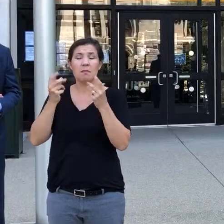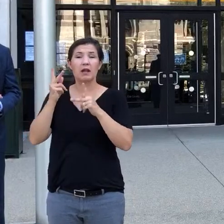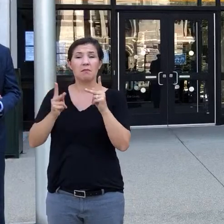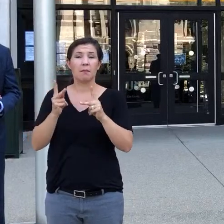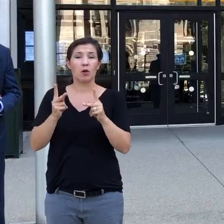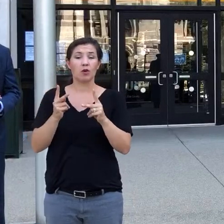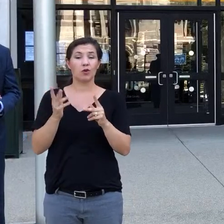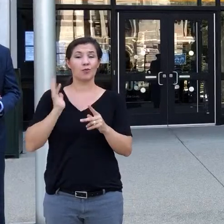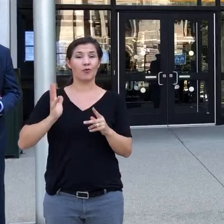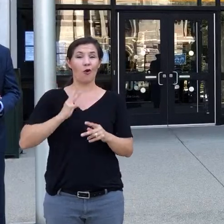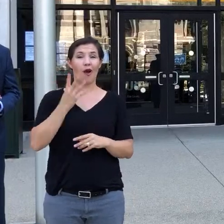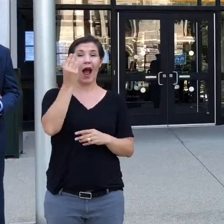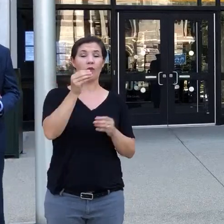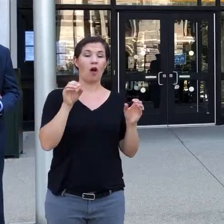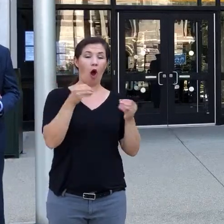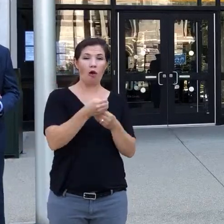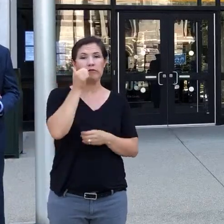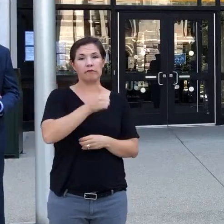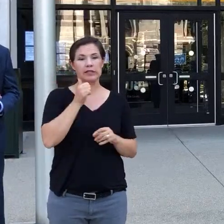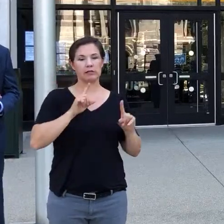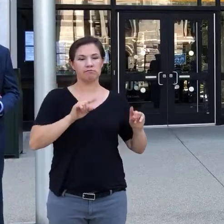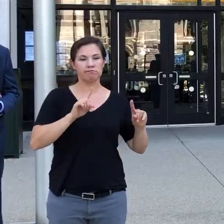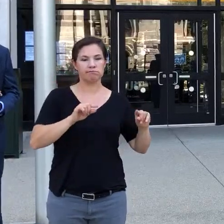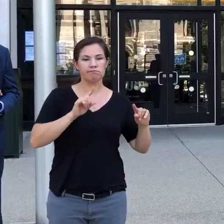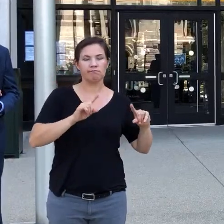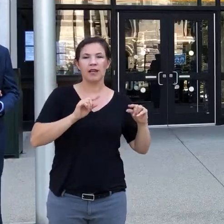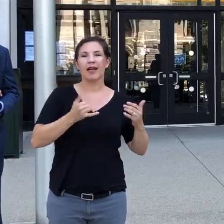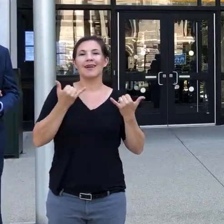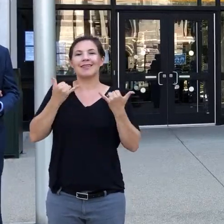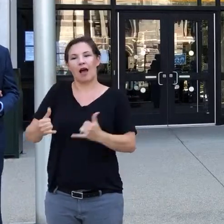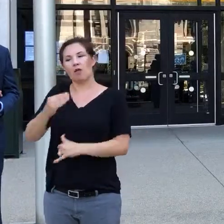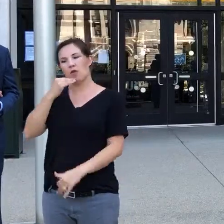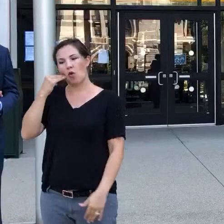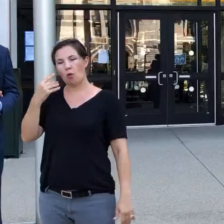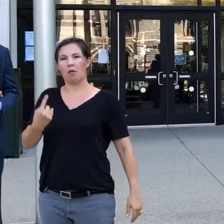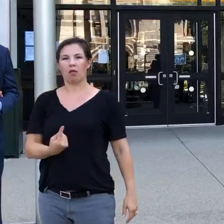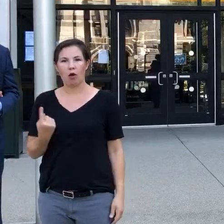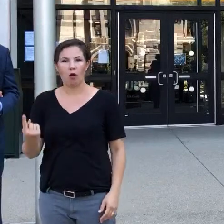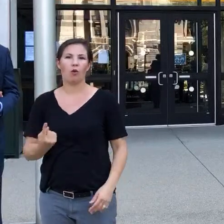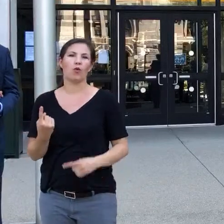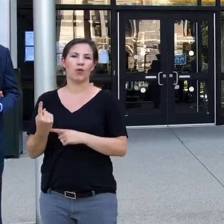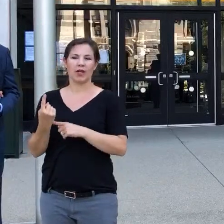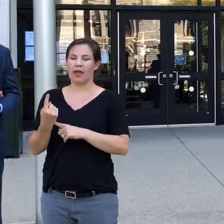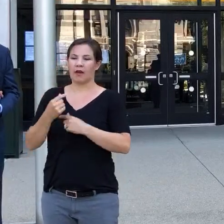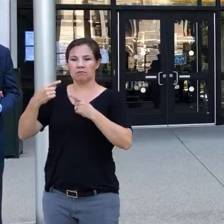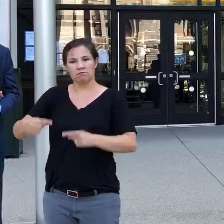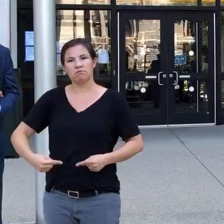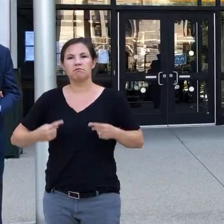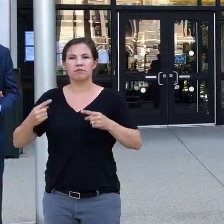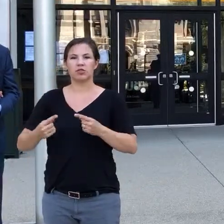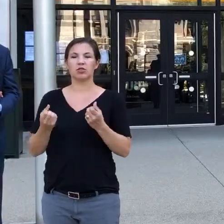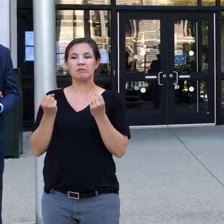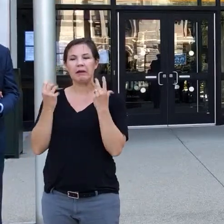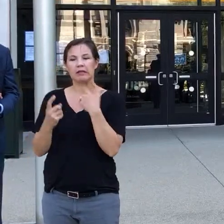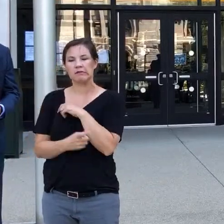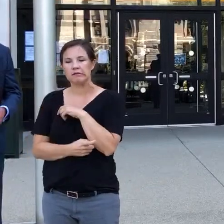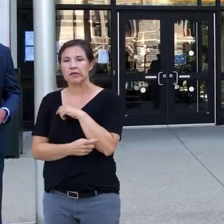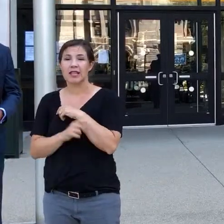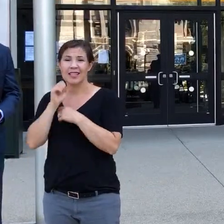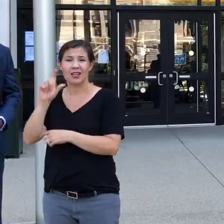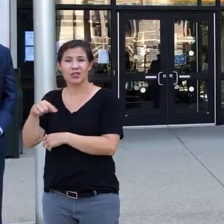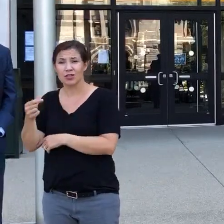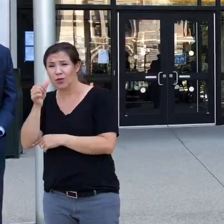the office, and now they're at home alone and struggling, and there are a lot of temptations. It's not just cocaine, it's not